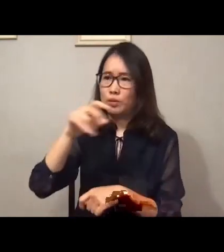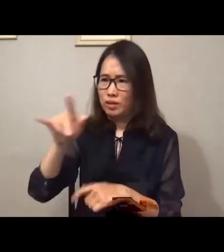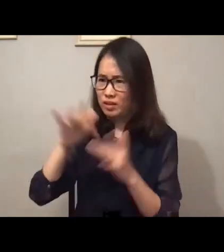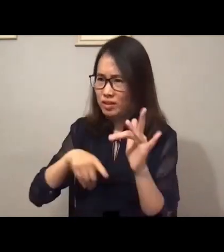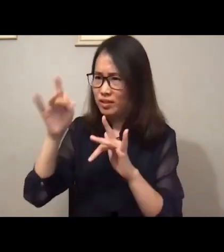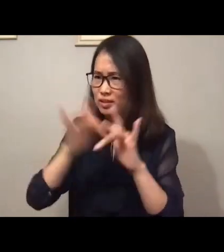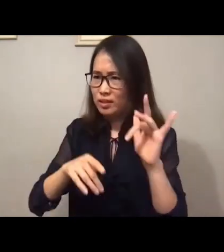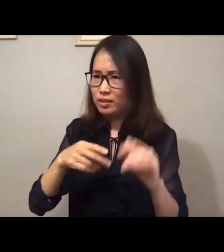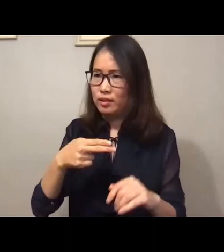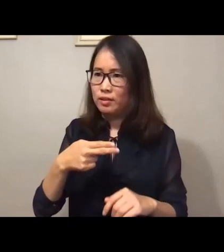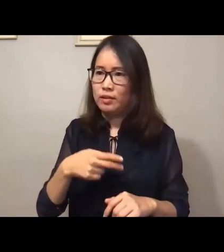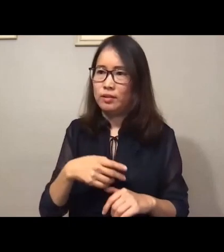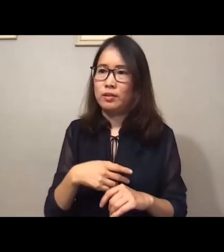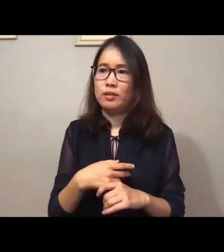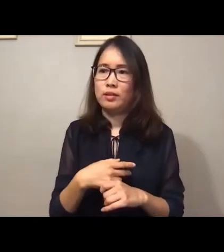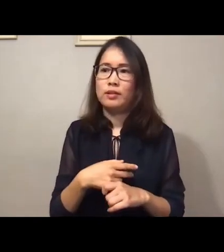Hangzhou.